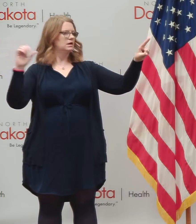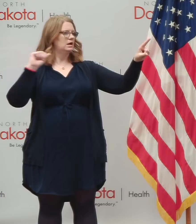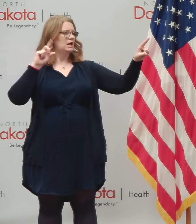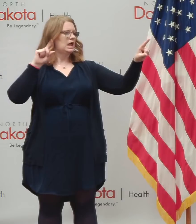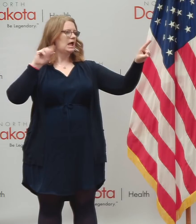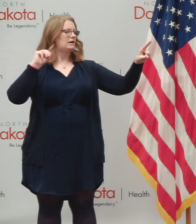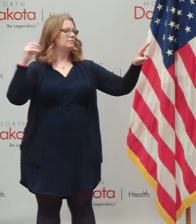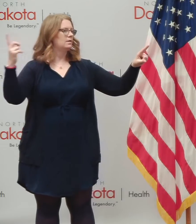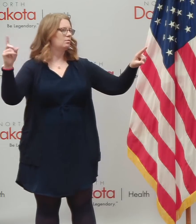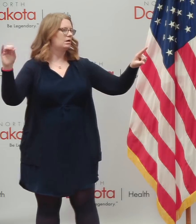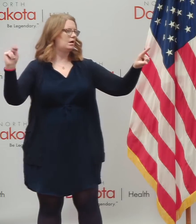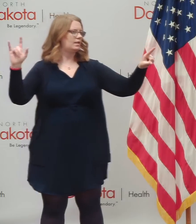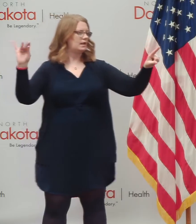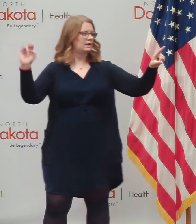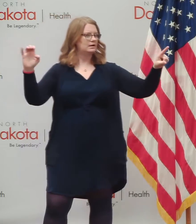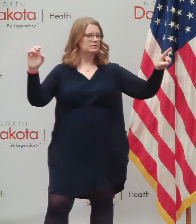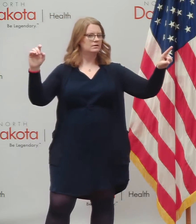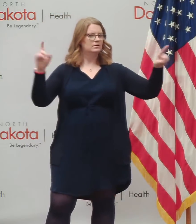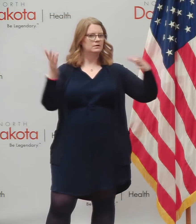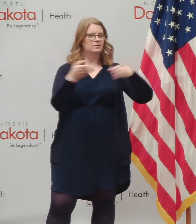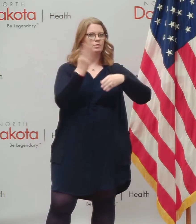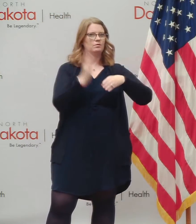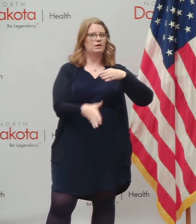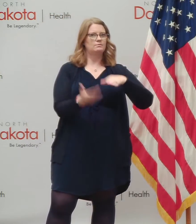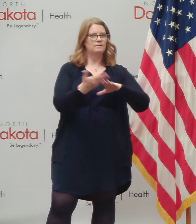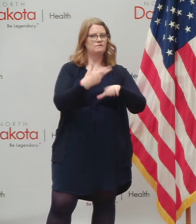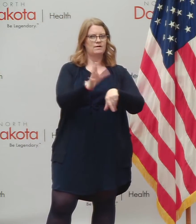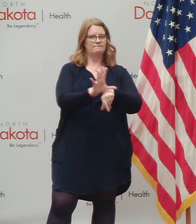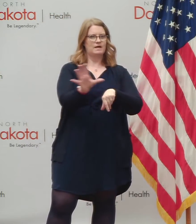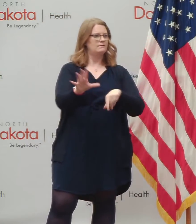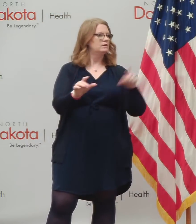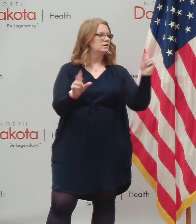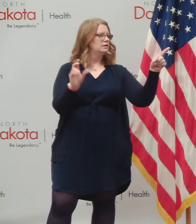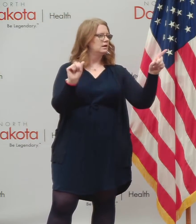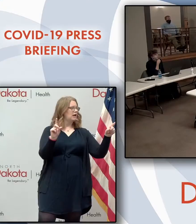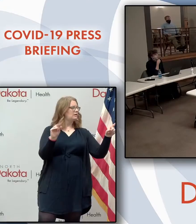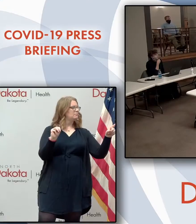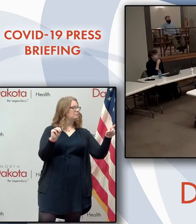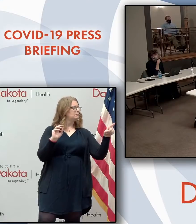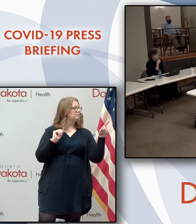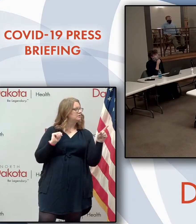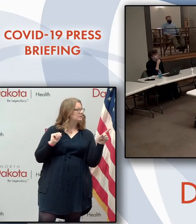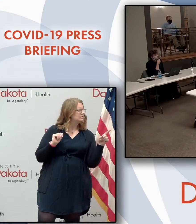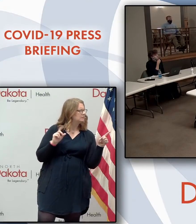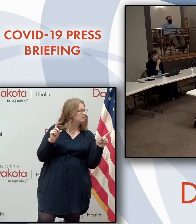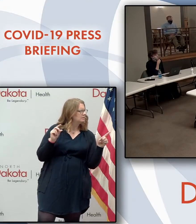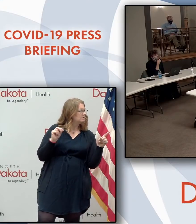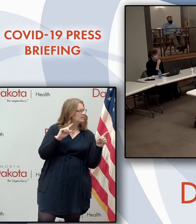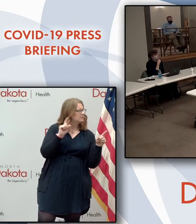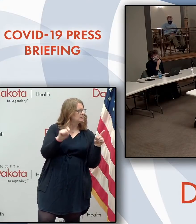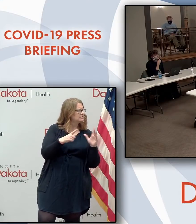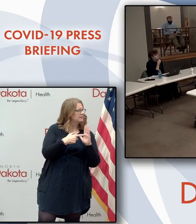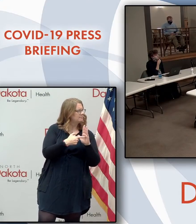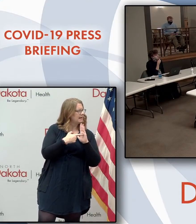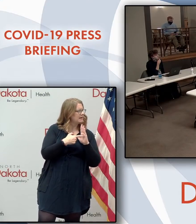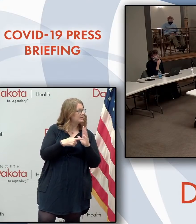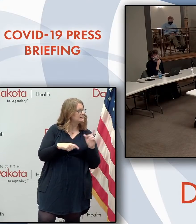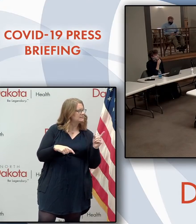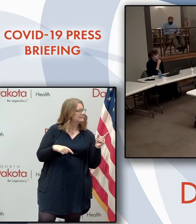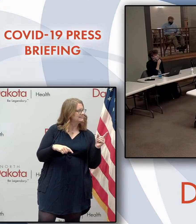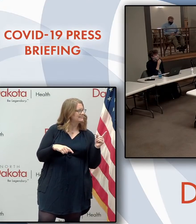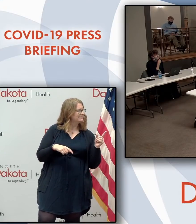do Adam and one online, and then we're gonna wrap up here before 5. Adam. One more question on the mandates. You've